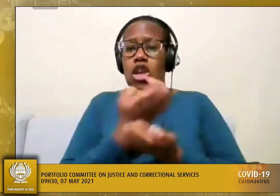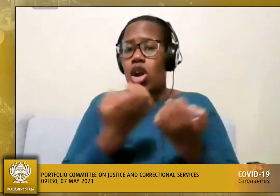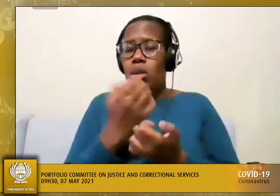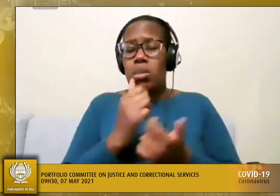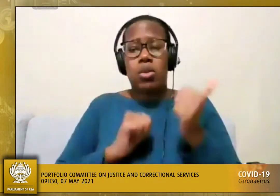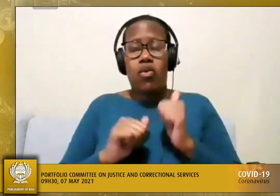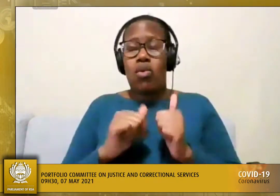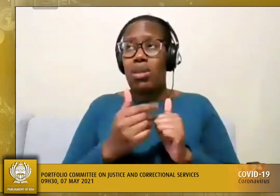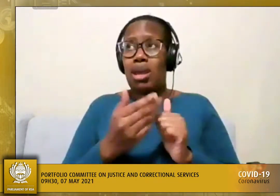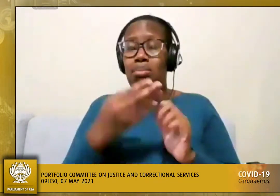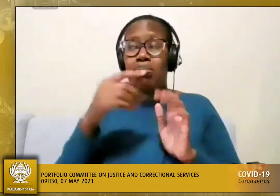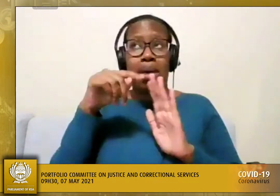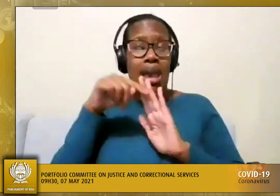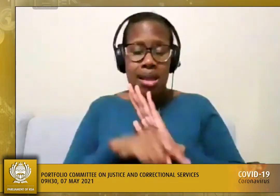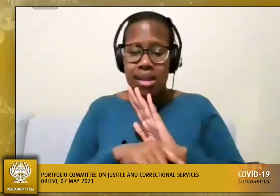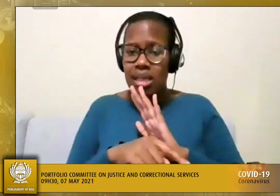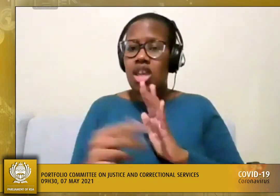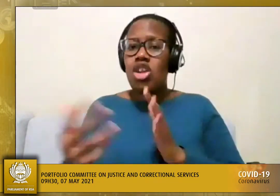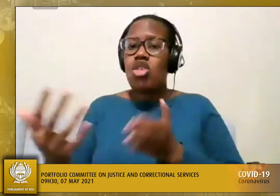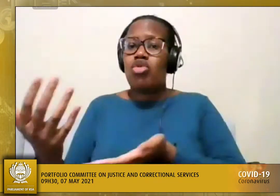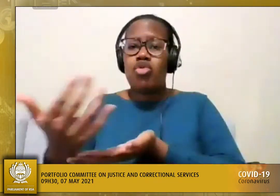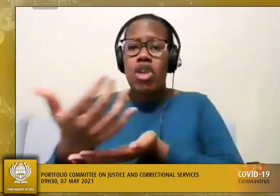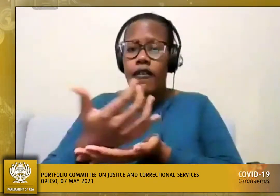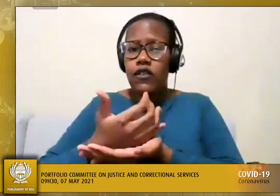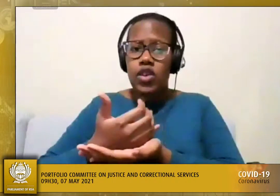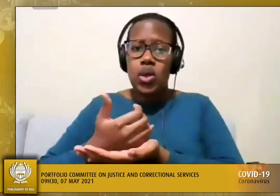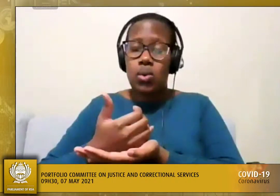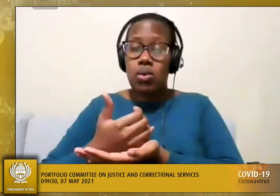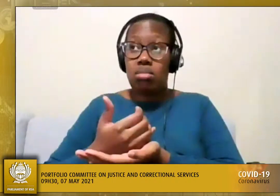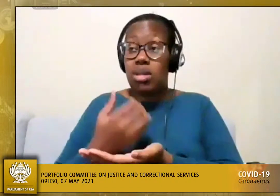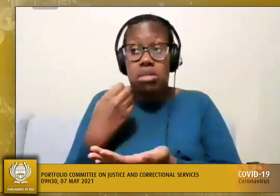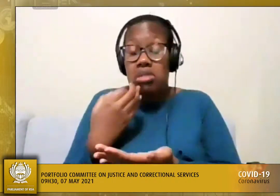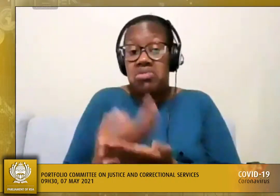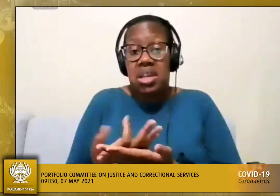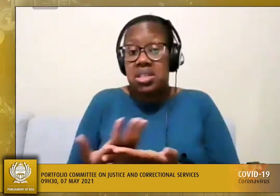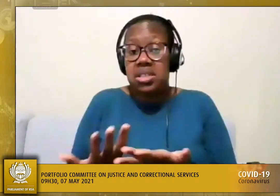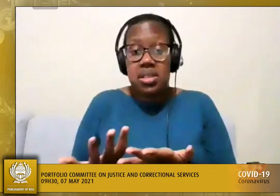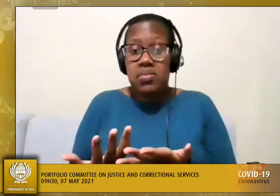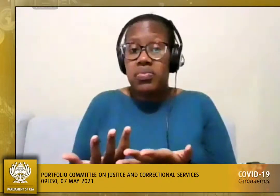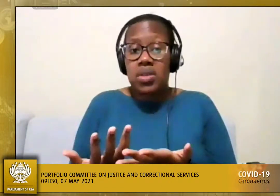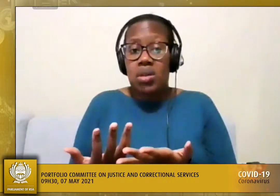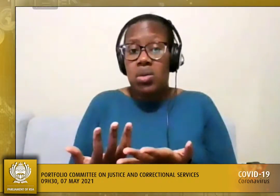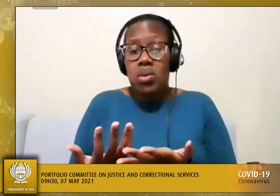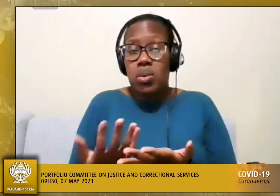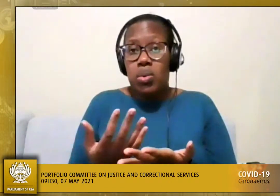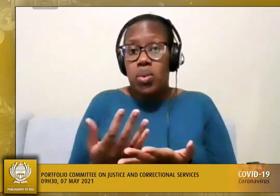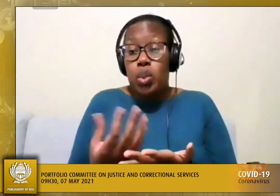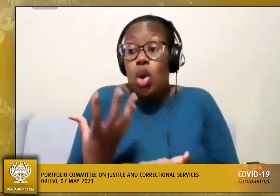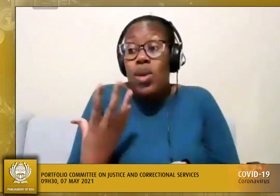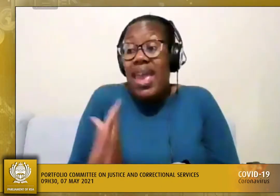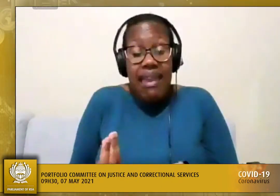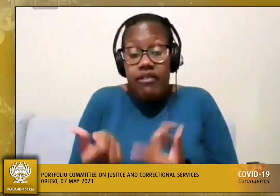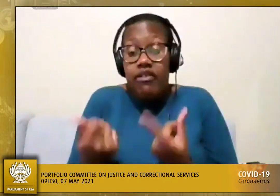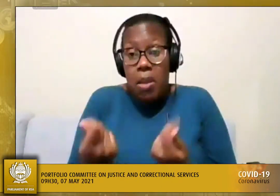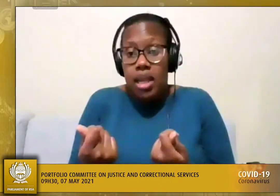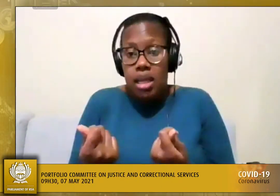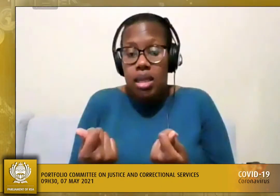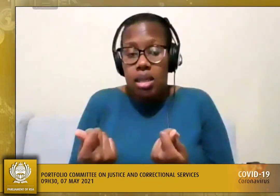badly Revenue being very uh it feels like we are not um we don't have money as a